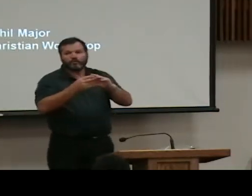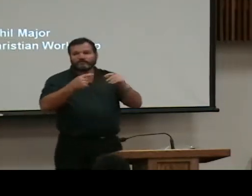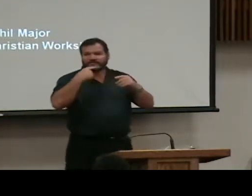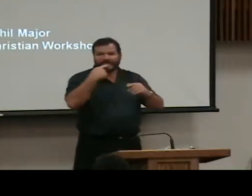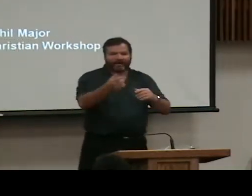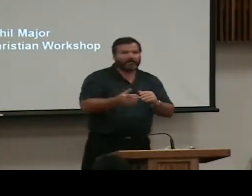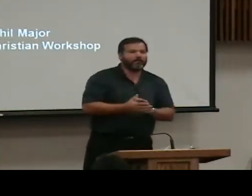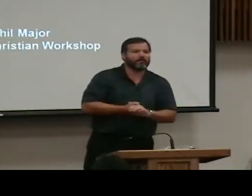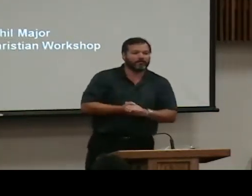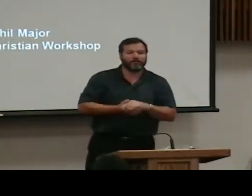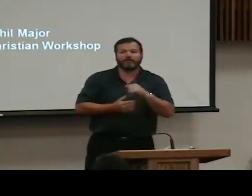I have a story to tell you.